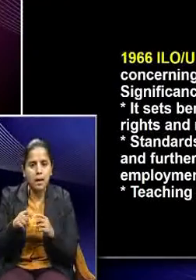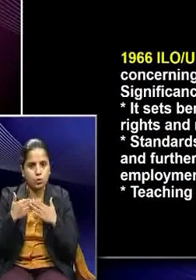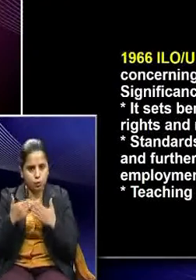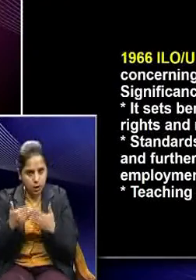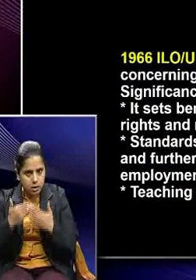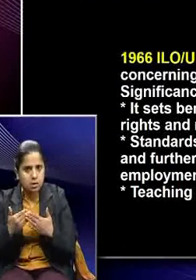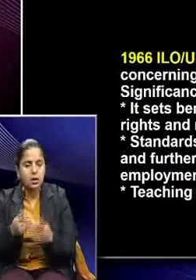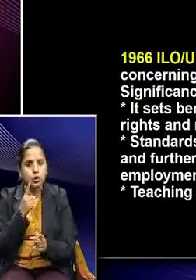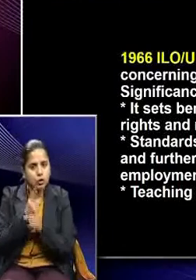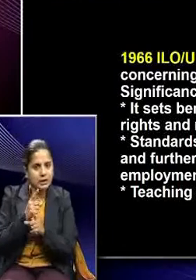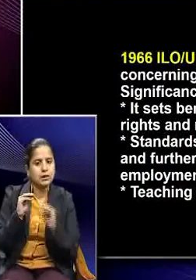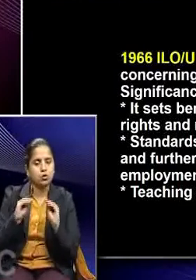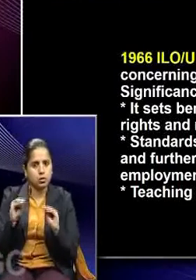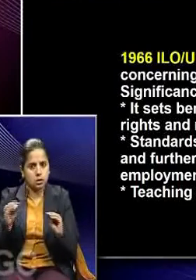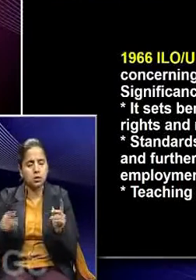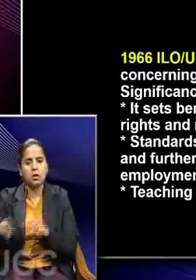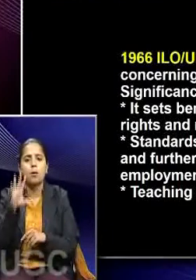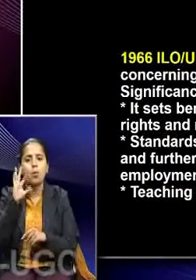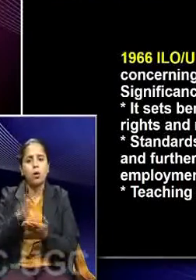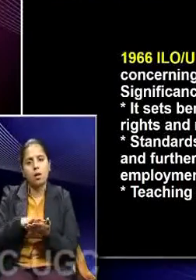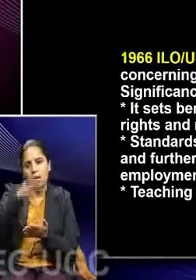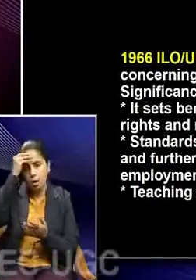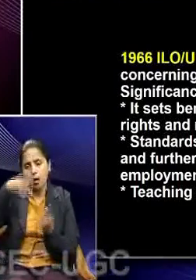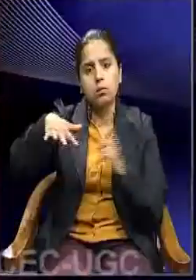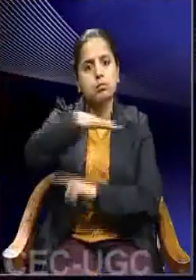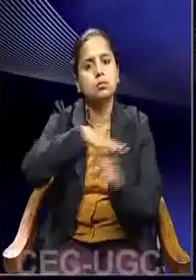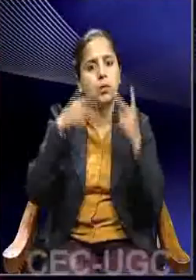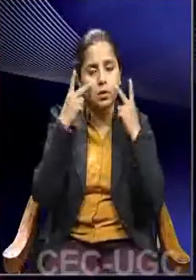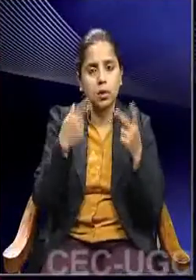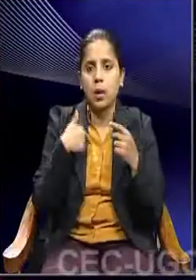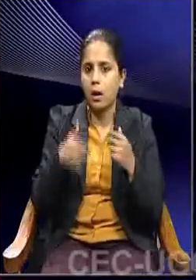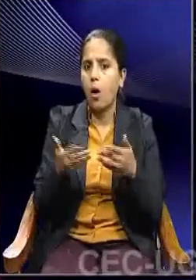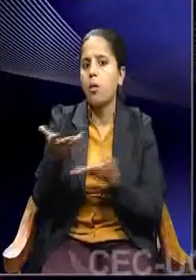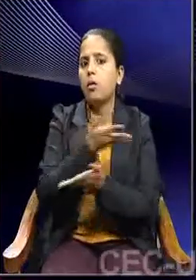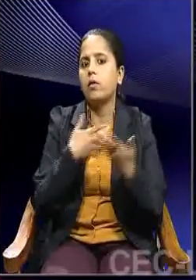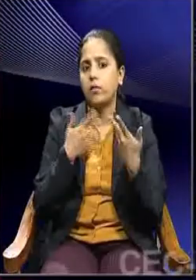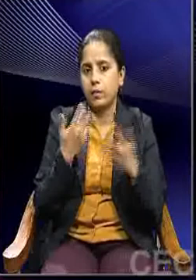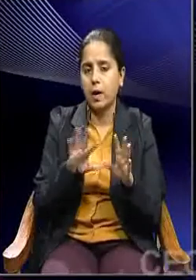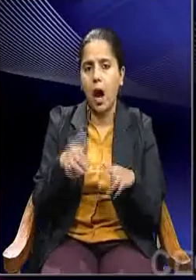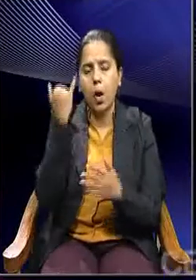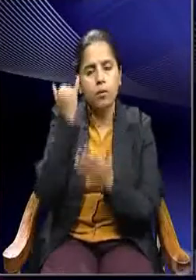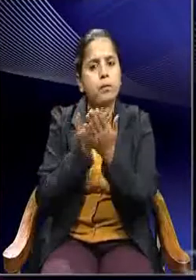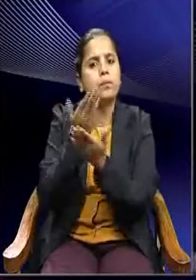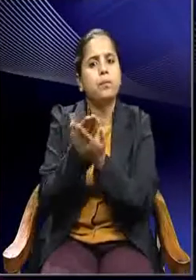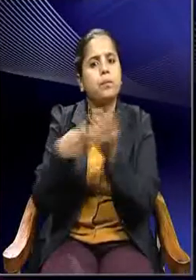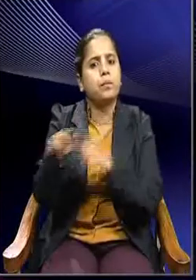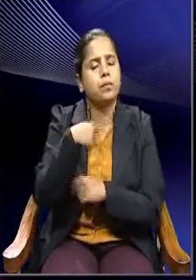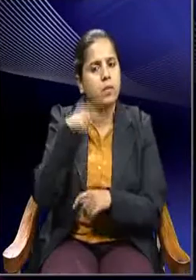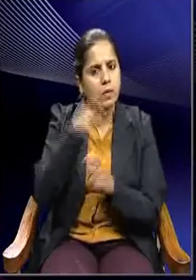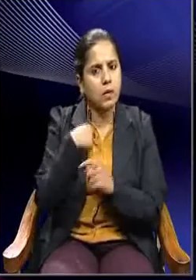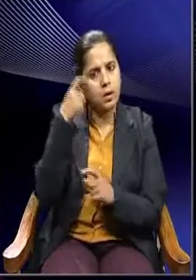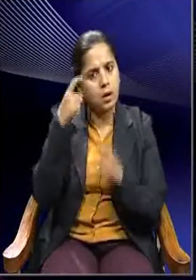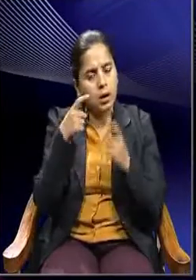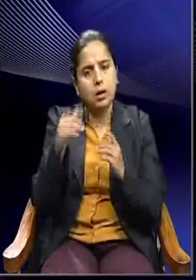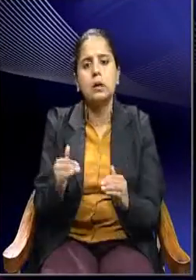education, teaching, and important learning conditions. We just discussed that how recommendation concerning the status